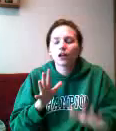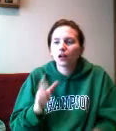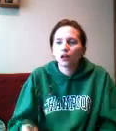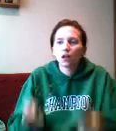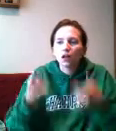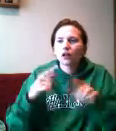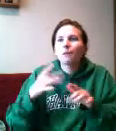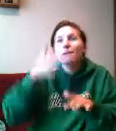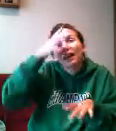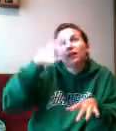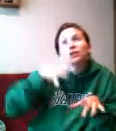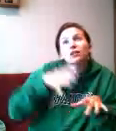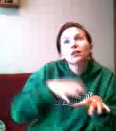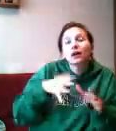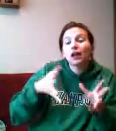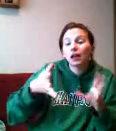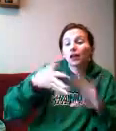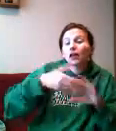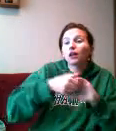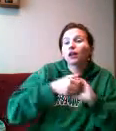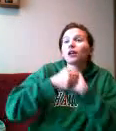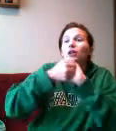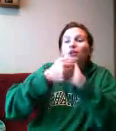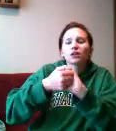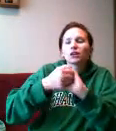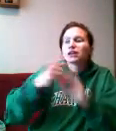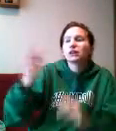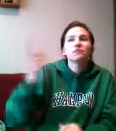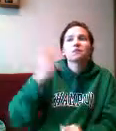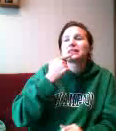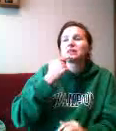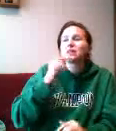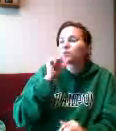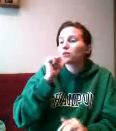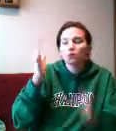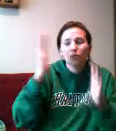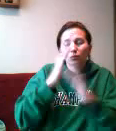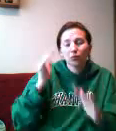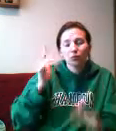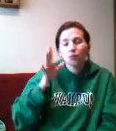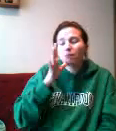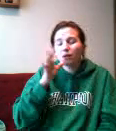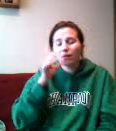And a man took my hand Said, don't worry Mama's gonna be all good